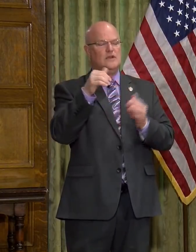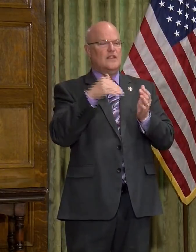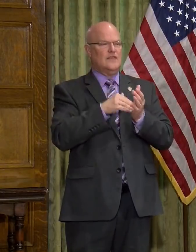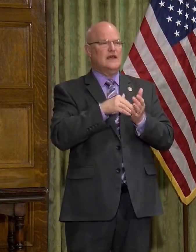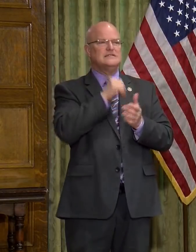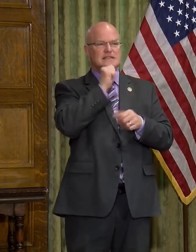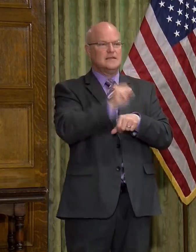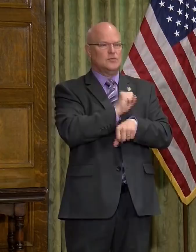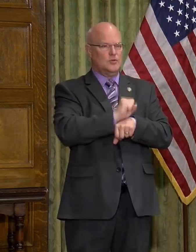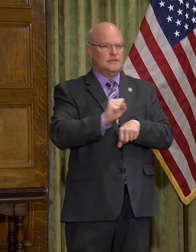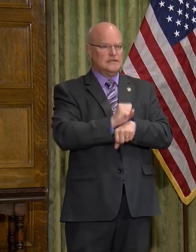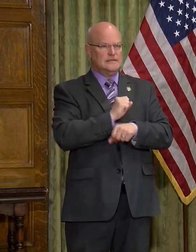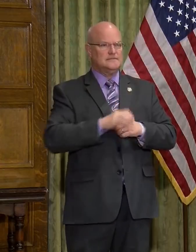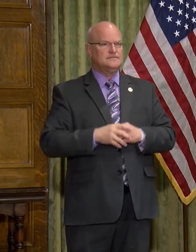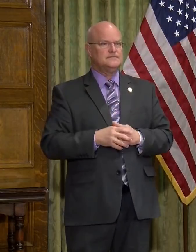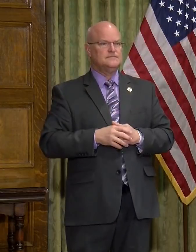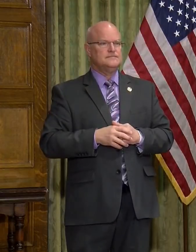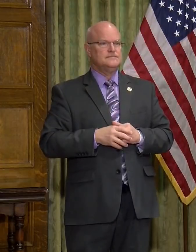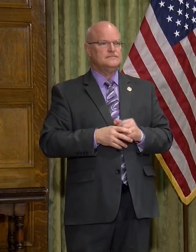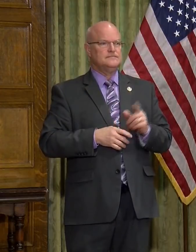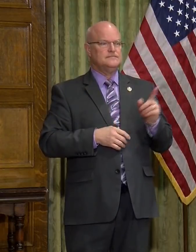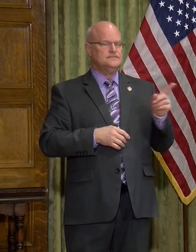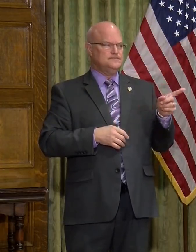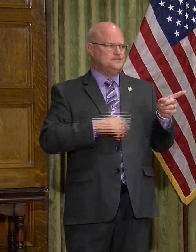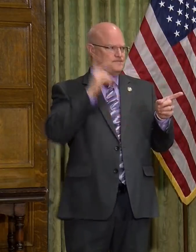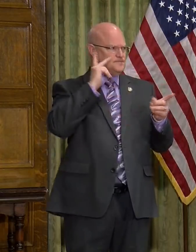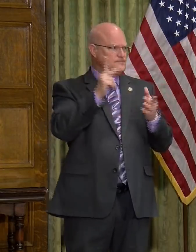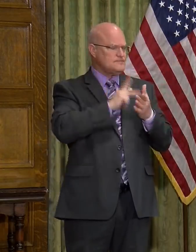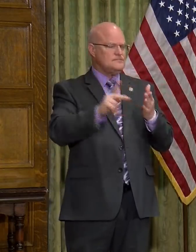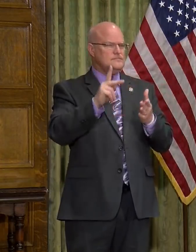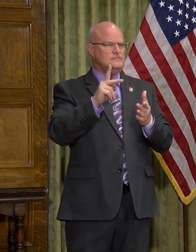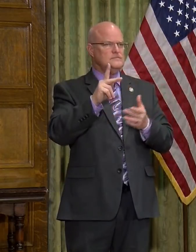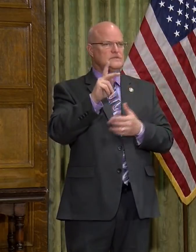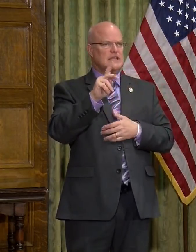unemployment. Question for Secretary Kelly.